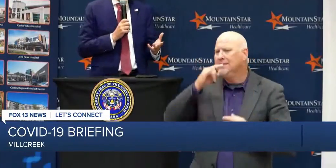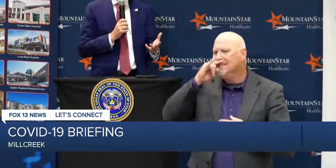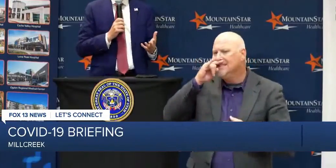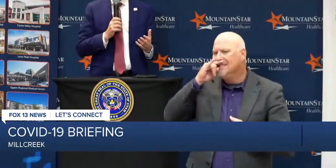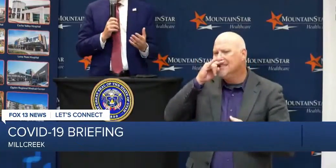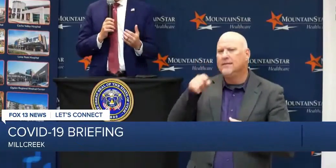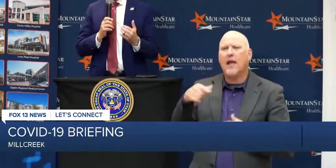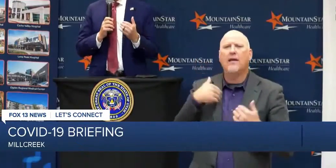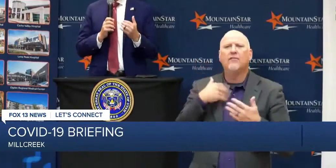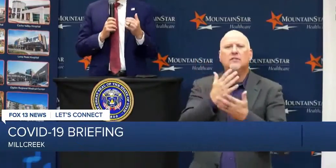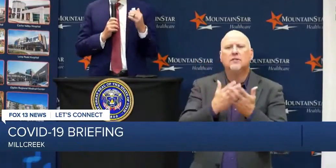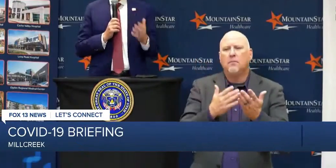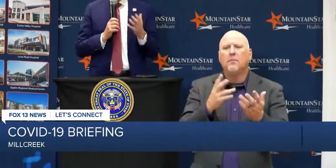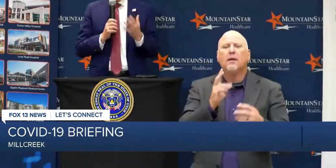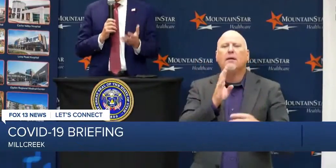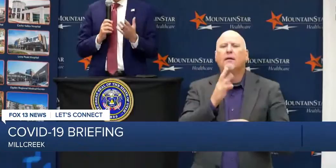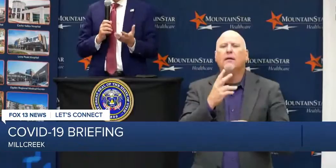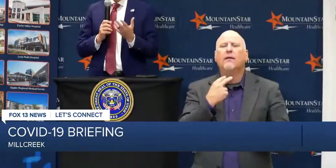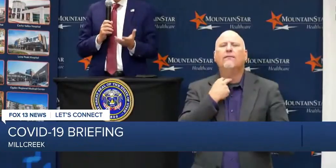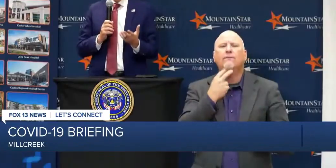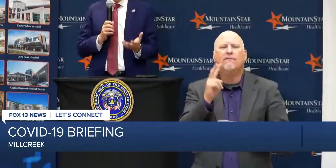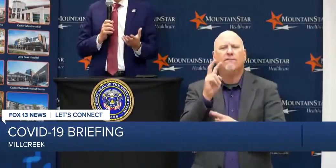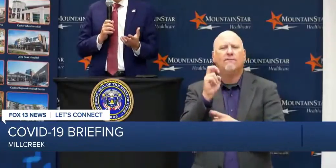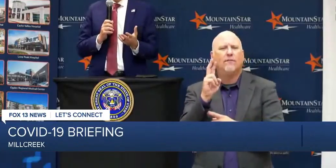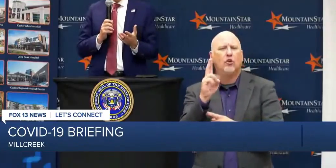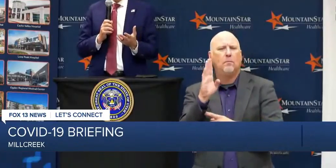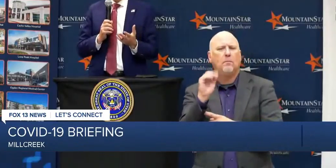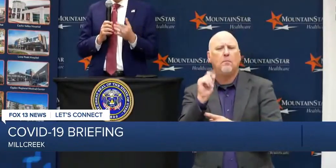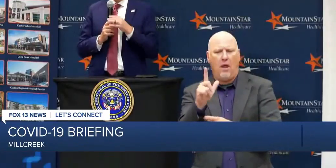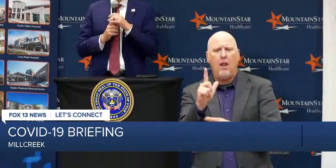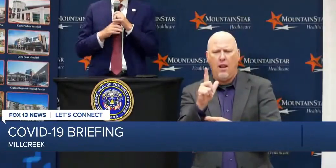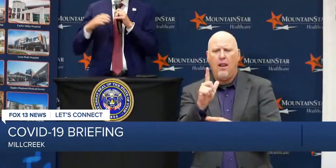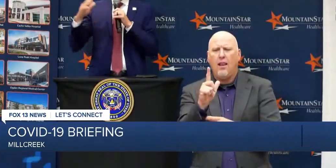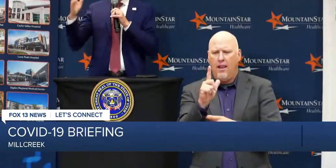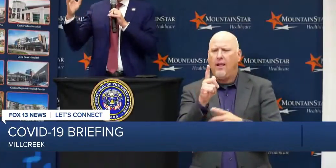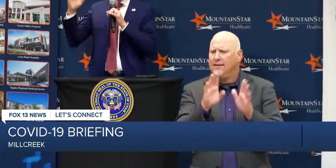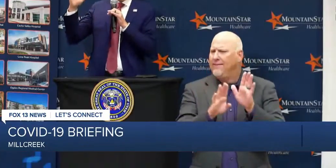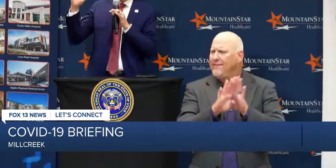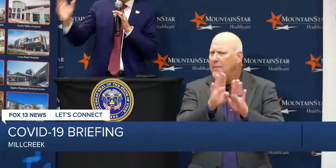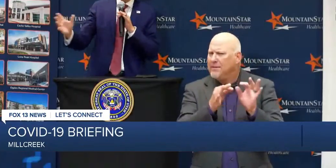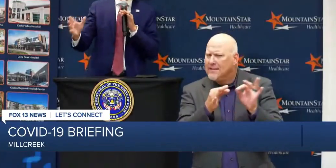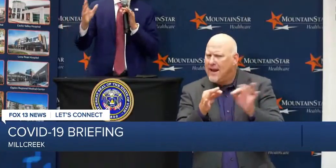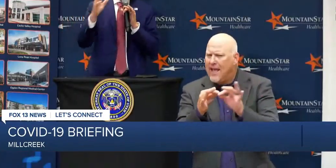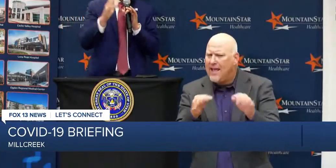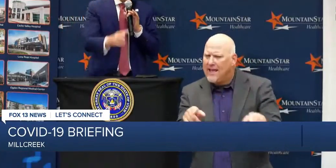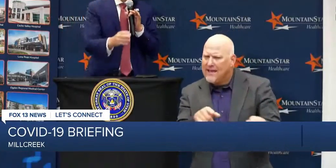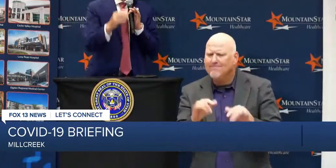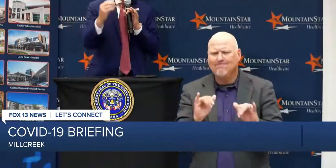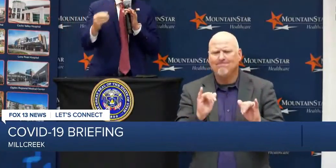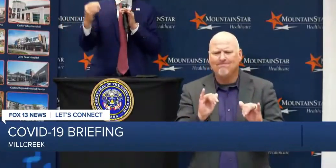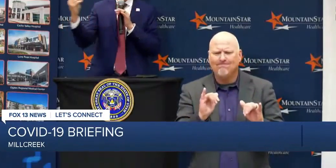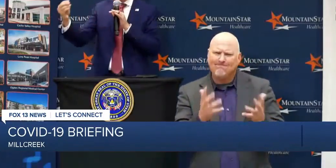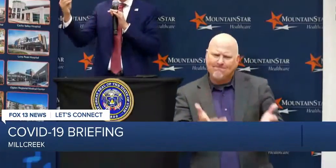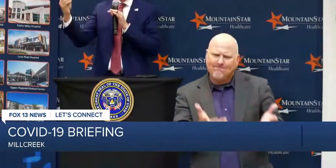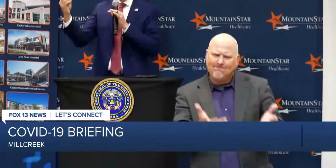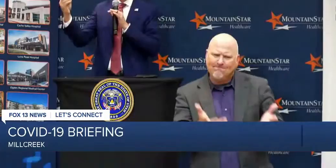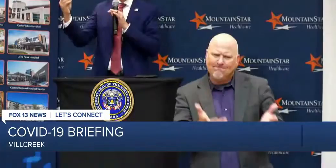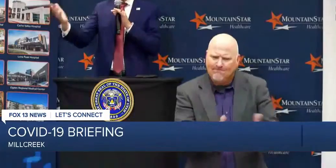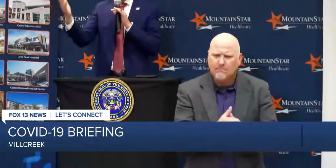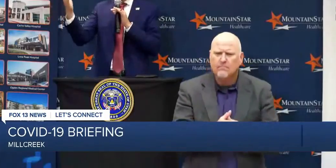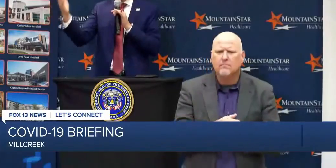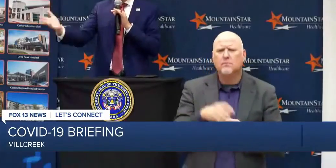verbal development. So these are really important discussions. Again, so families and parents are going to have